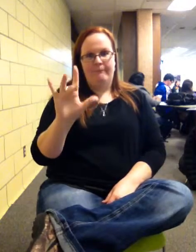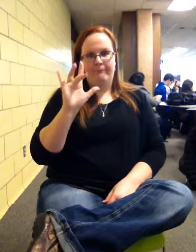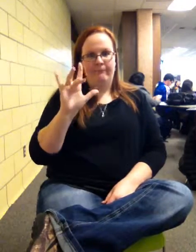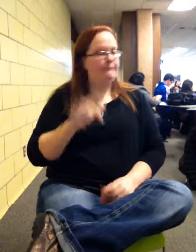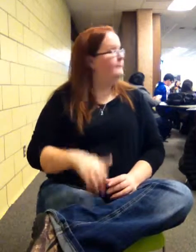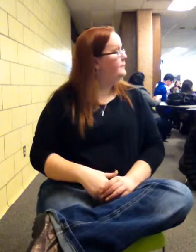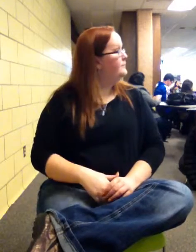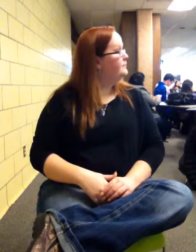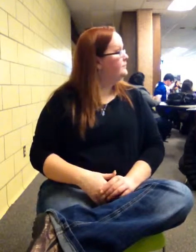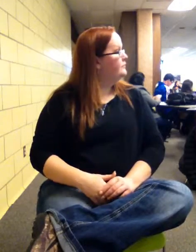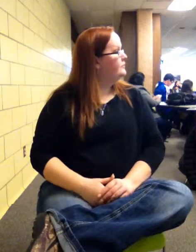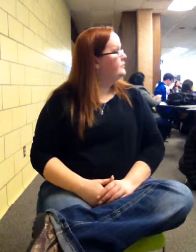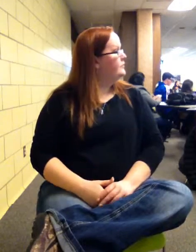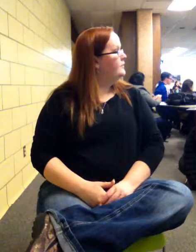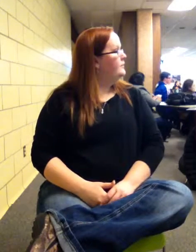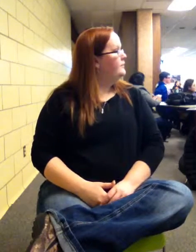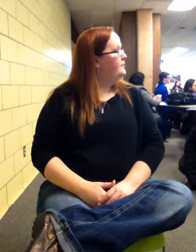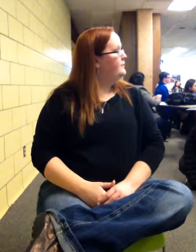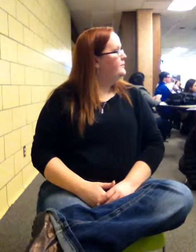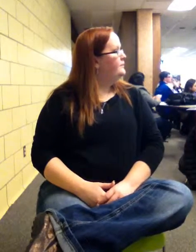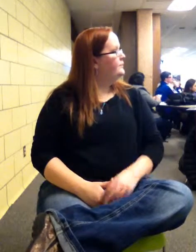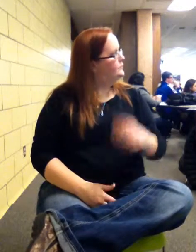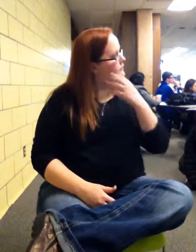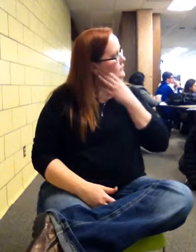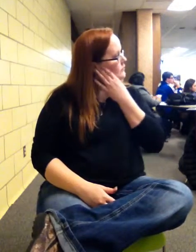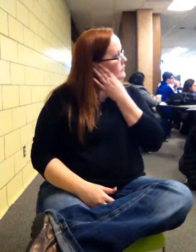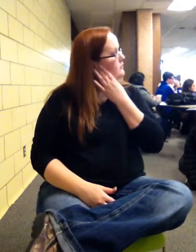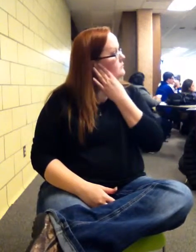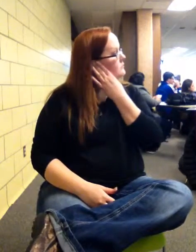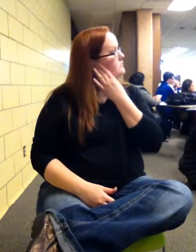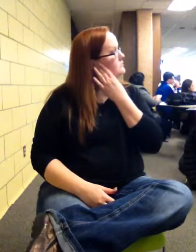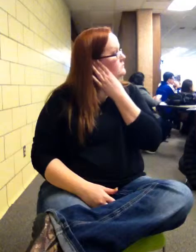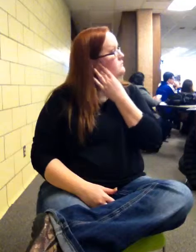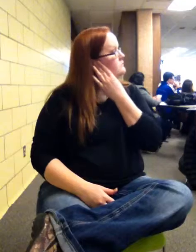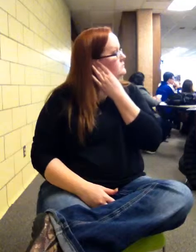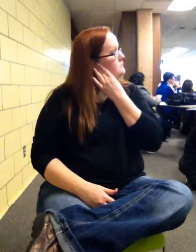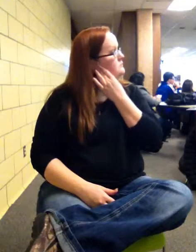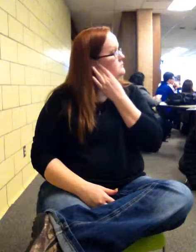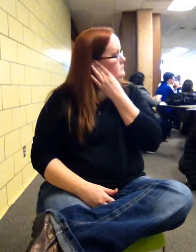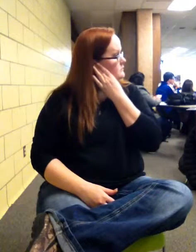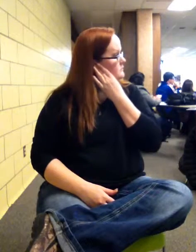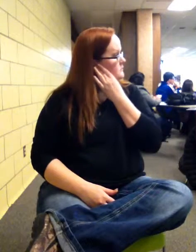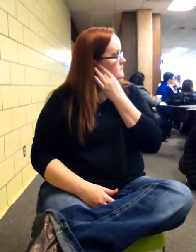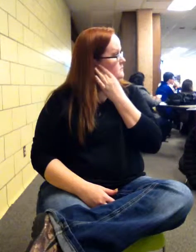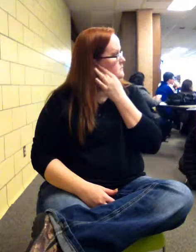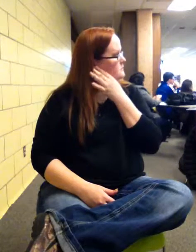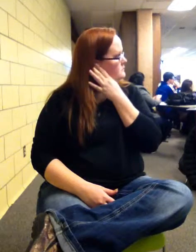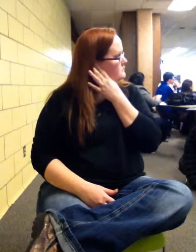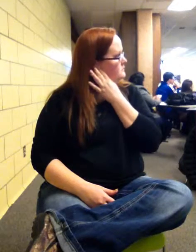I've done is I've clicked on the libraries tab. So your MyWSU,